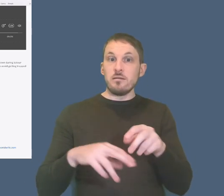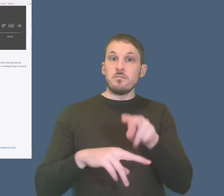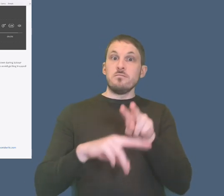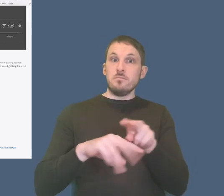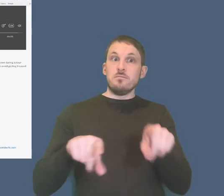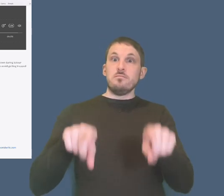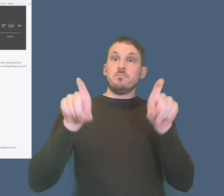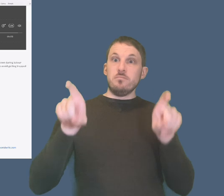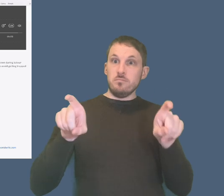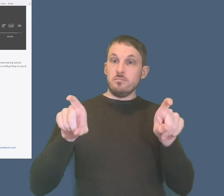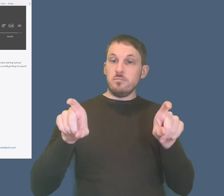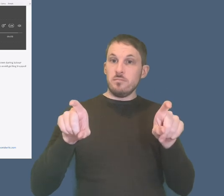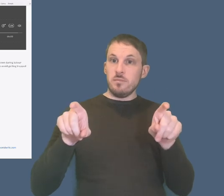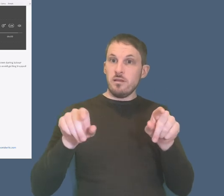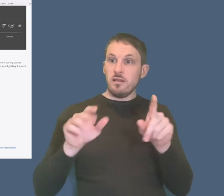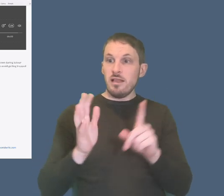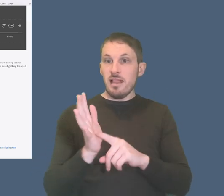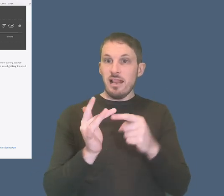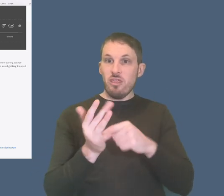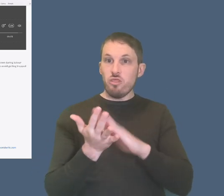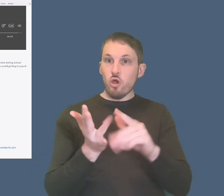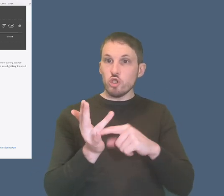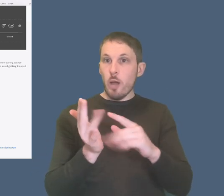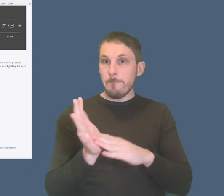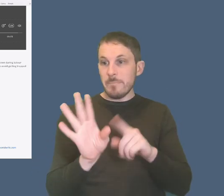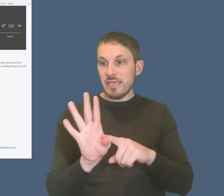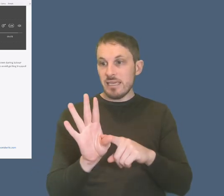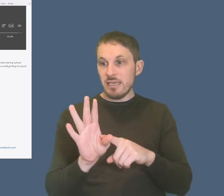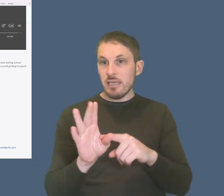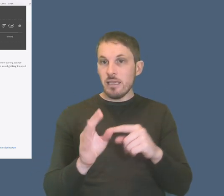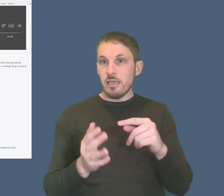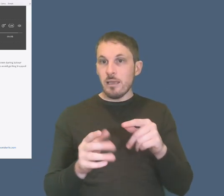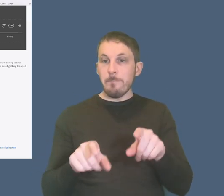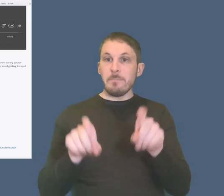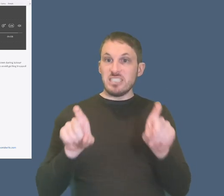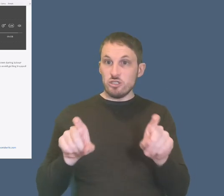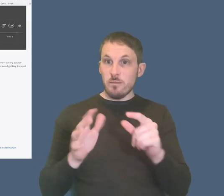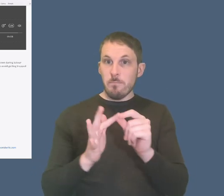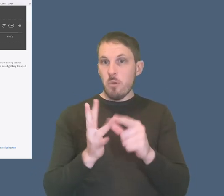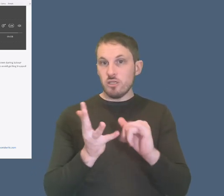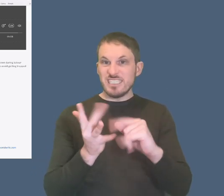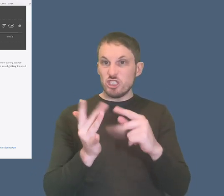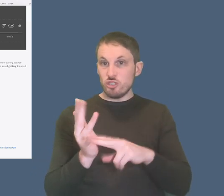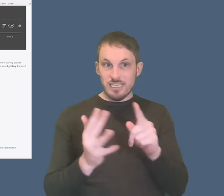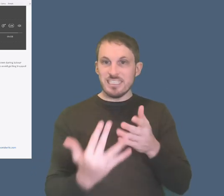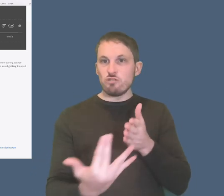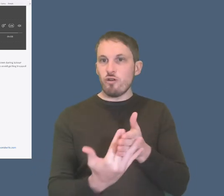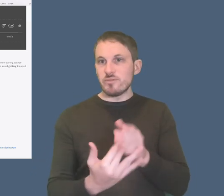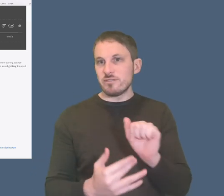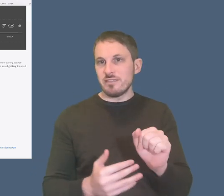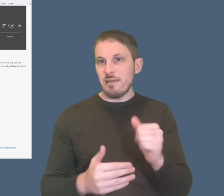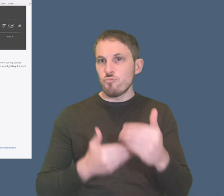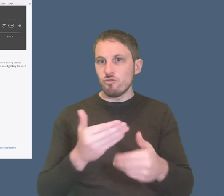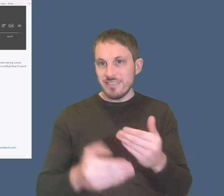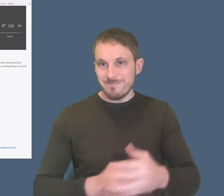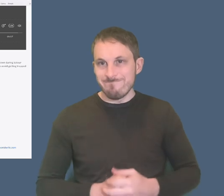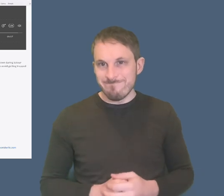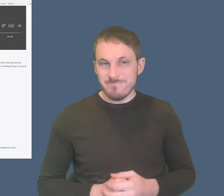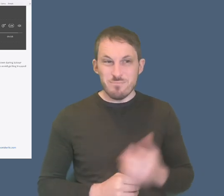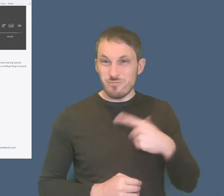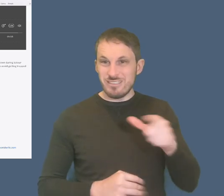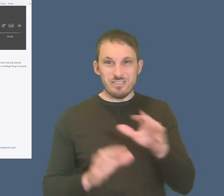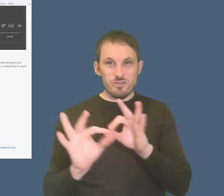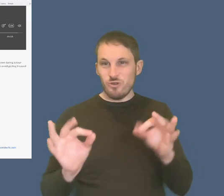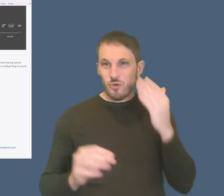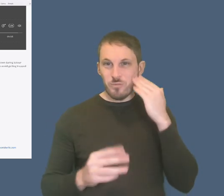lithotomy position, this is a definite interruption in the physiological process of birth, because it's not what a woman would